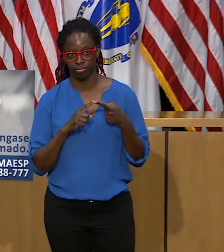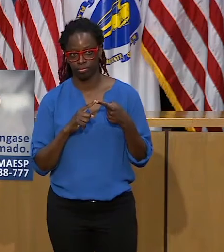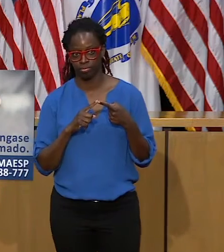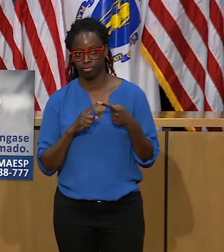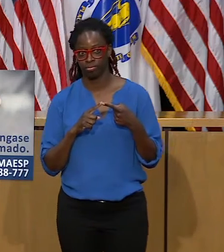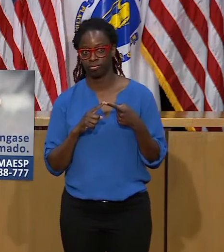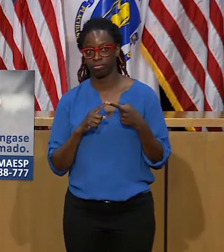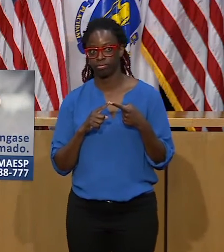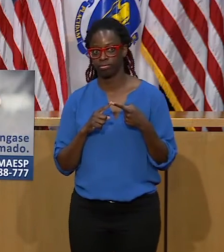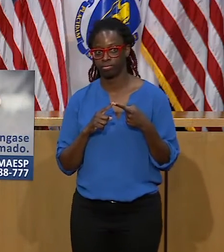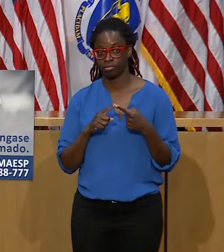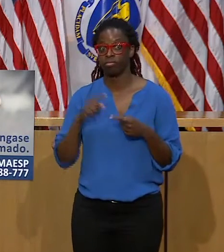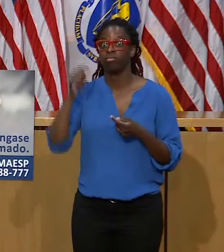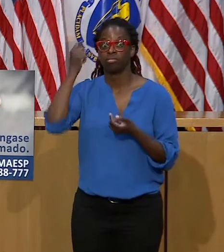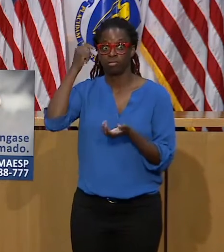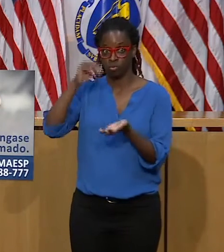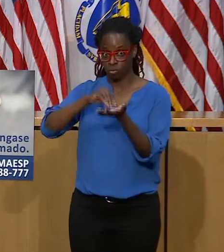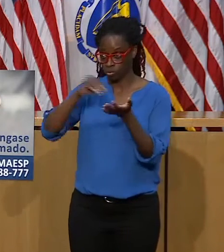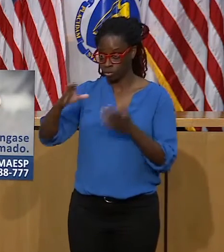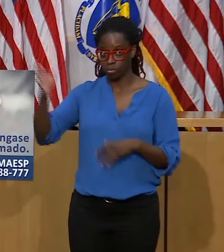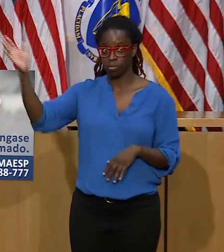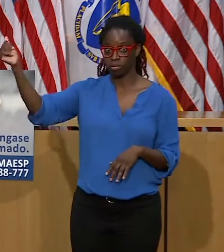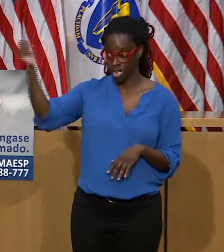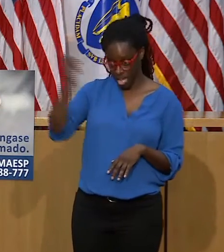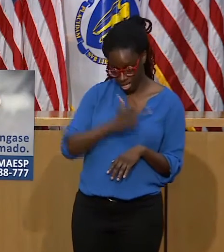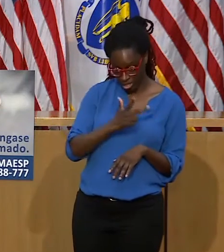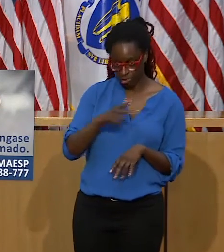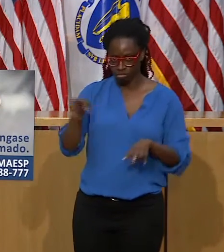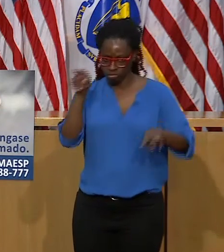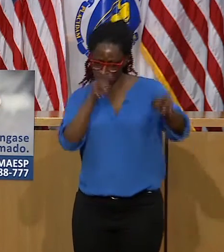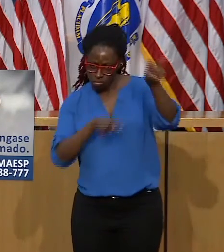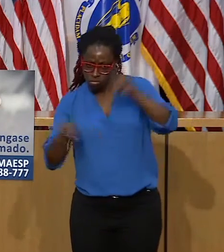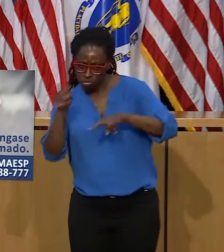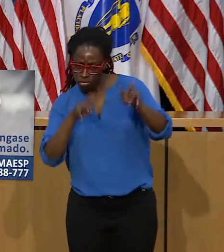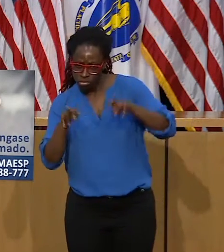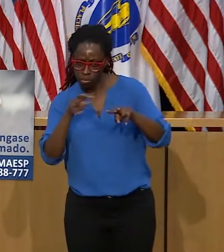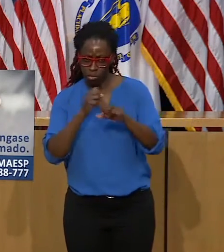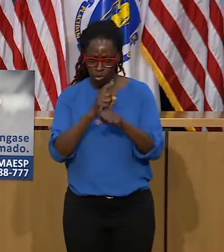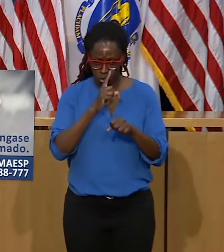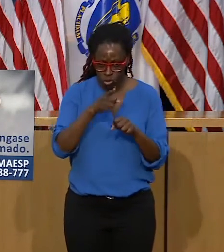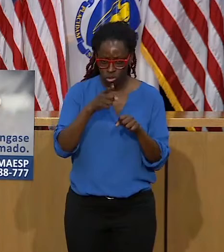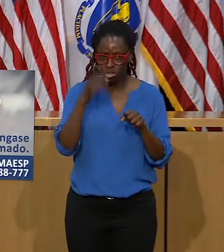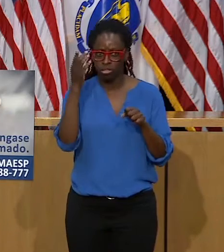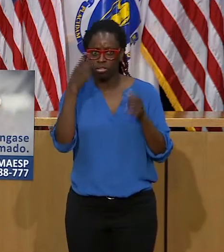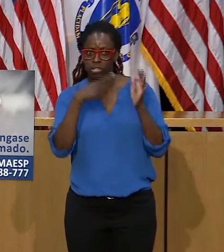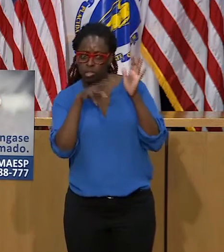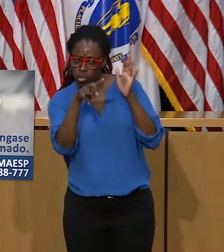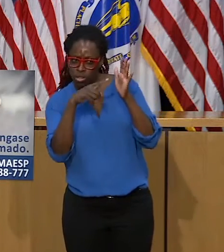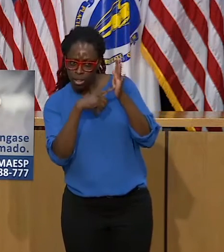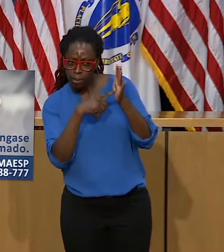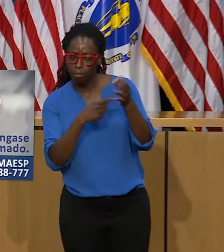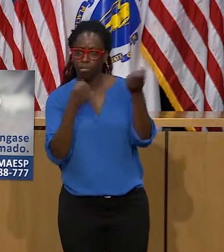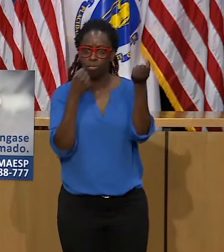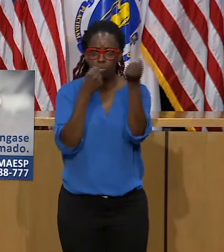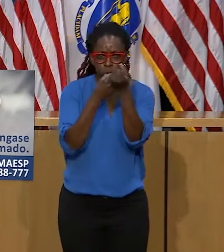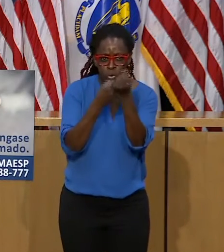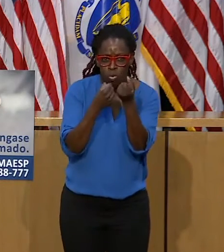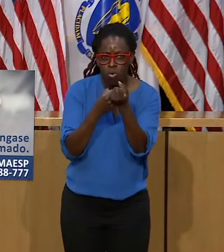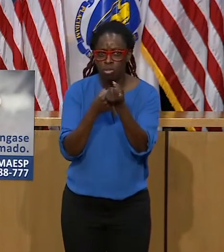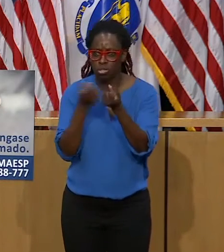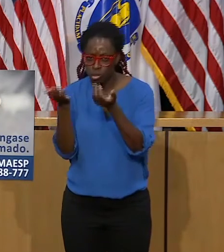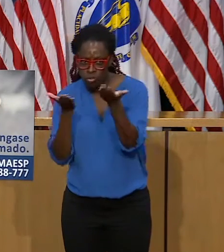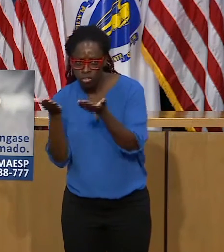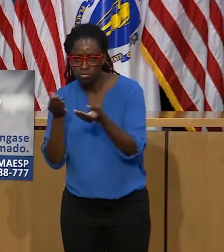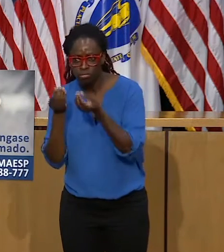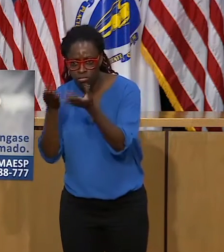is progressing in the field, and we will offer technical support over the summer to help our schools and districts. And we know